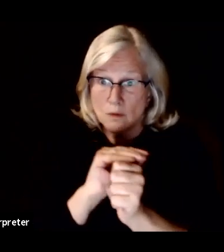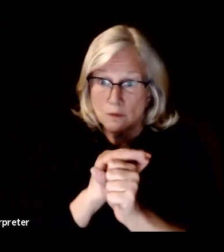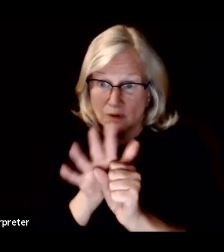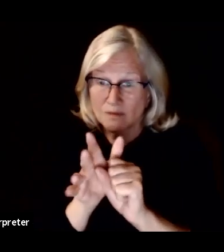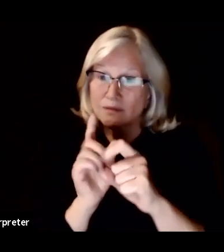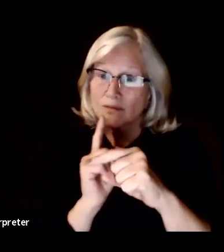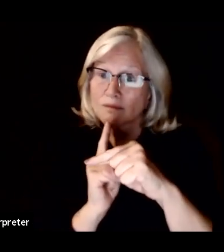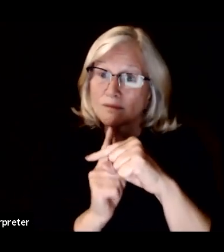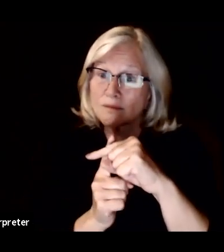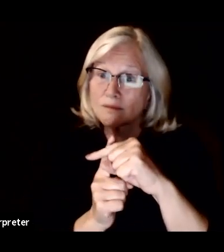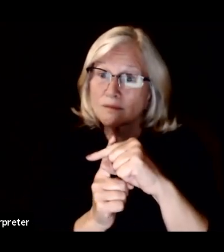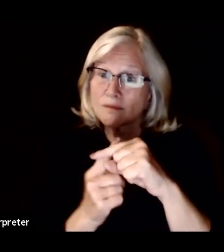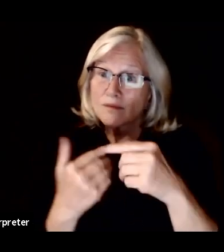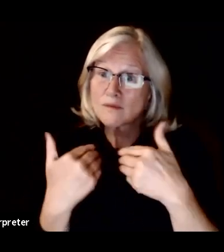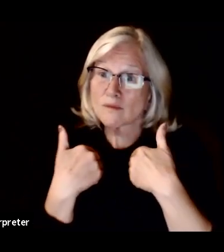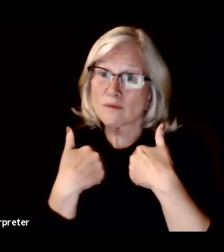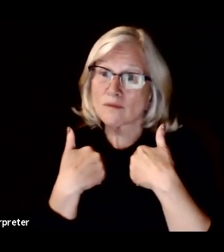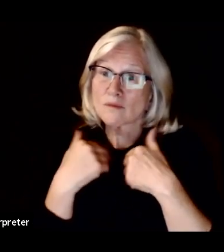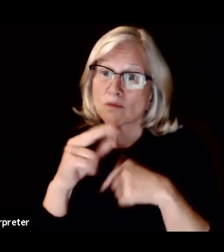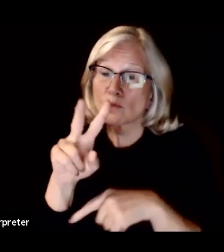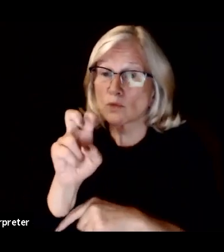with obviously some women having